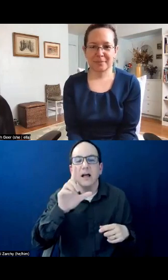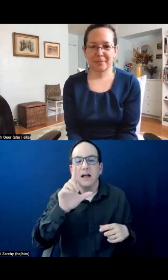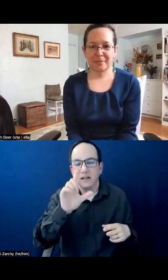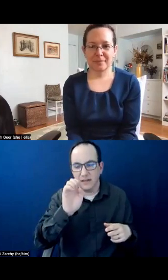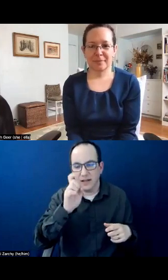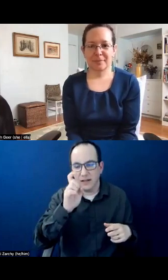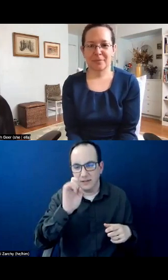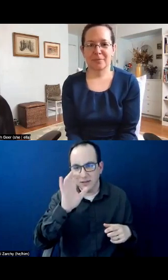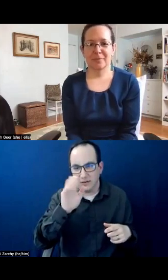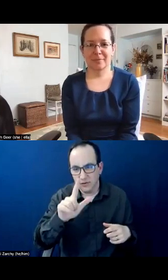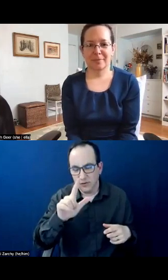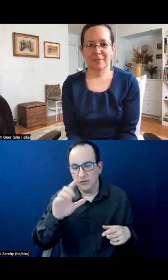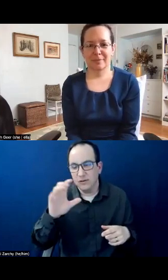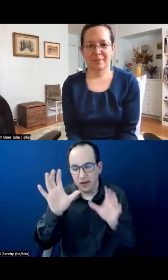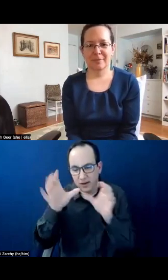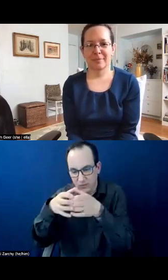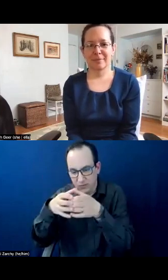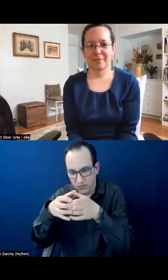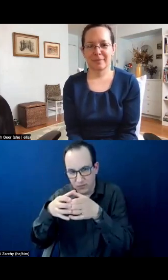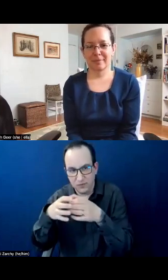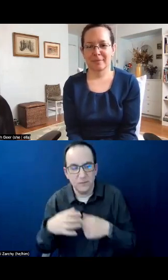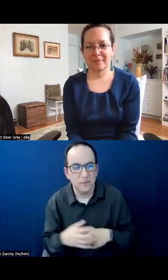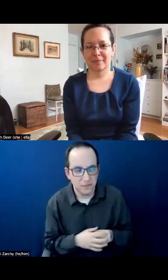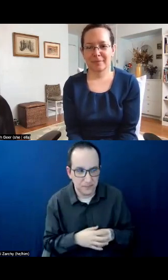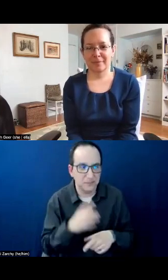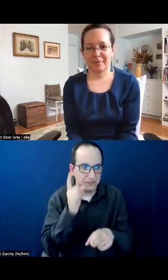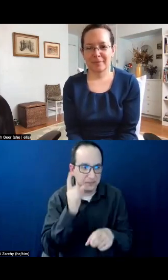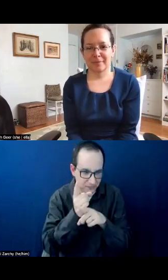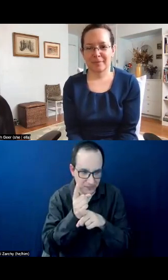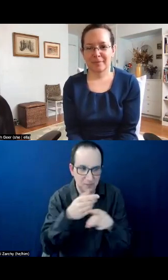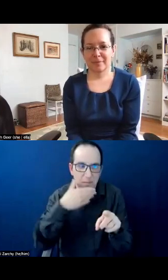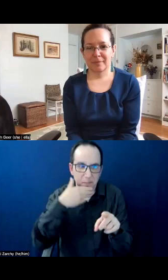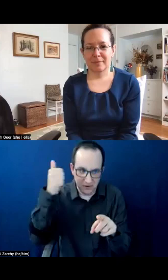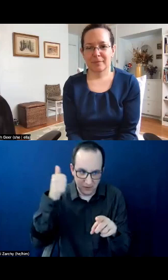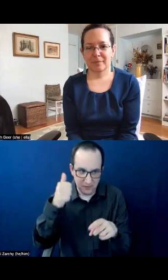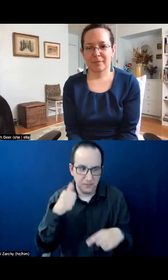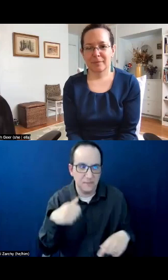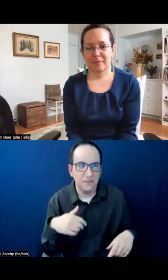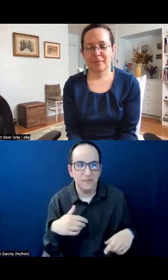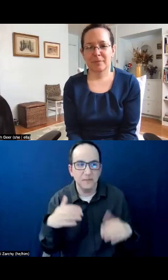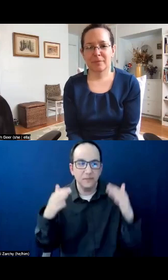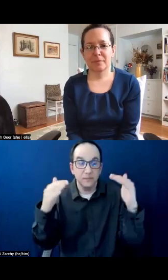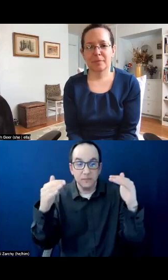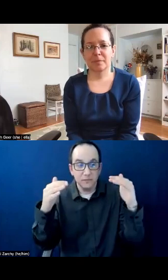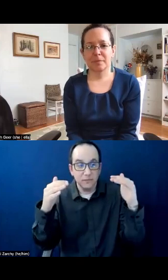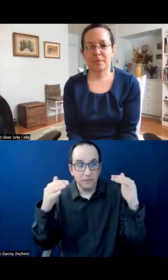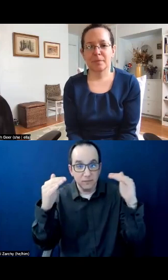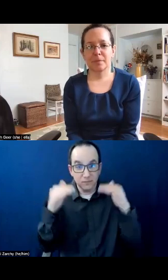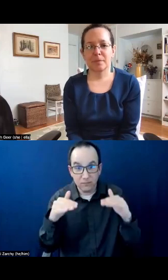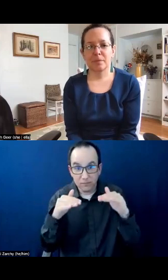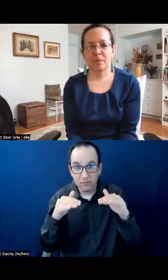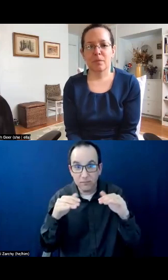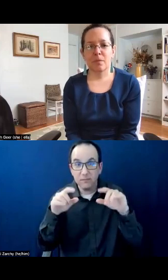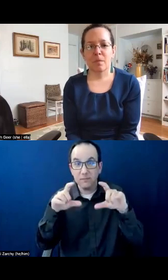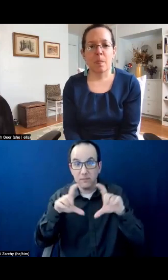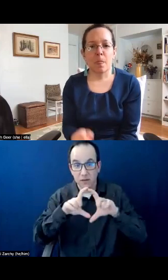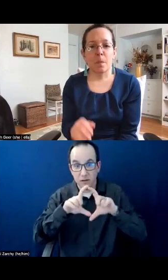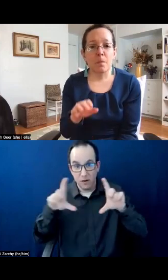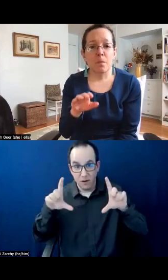The classical categories? Excuse me, lexical category. Yeah, lexical category. That'd be a good one. That'd be a better word for